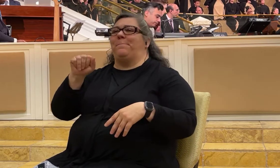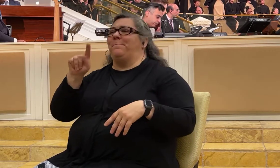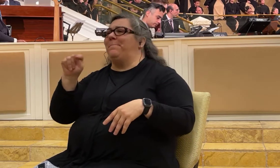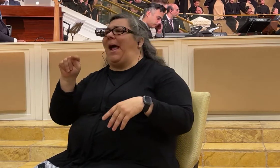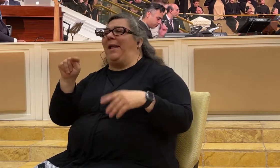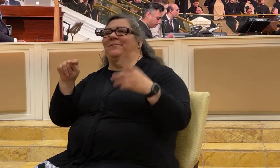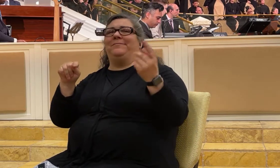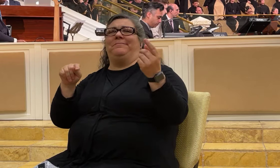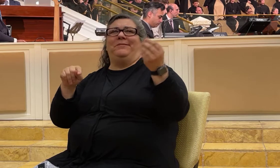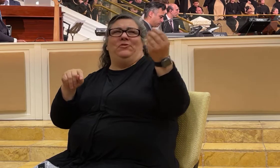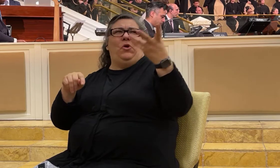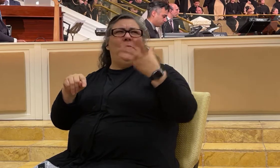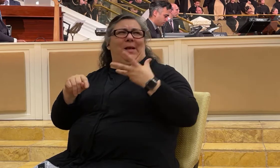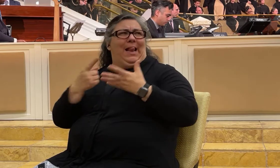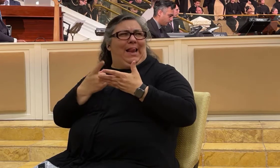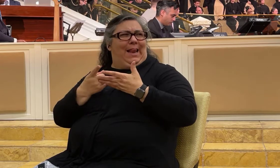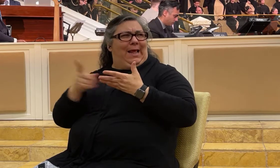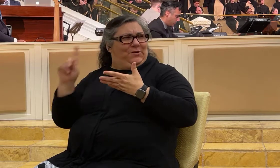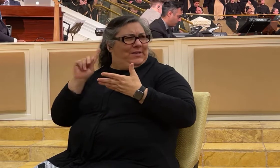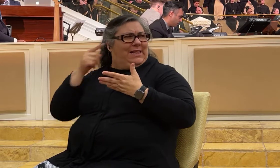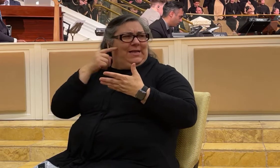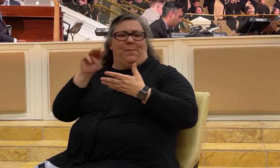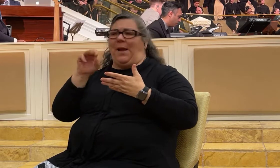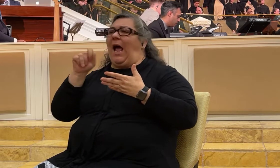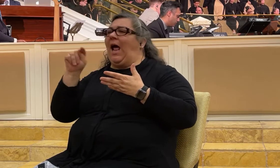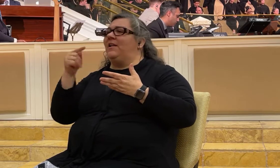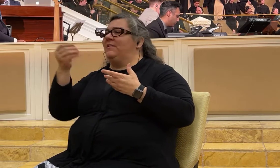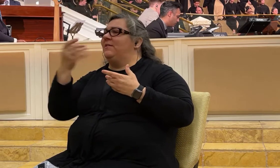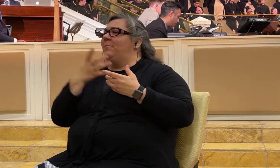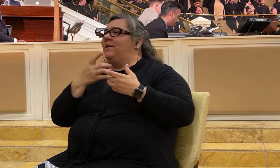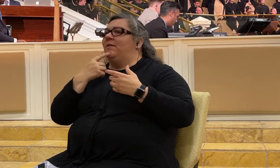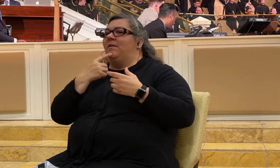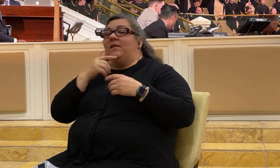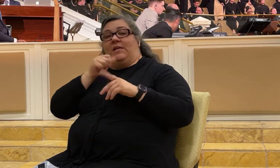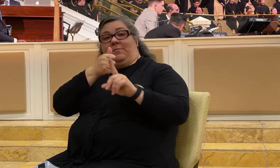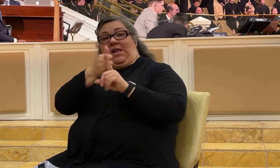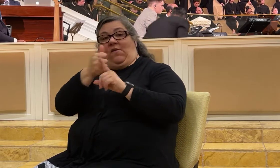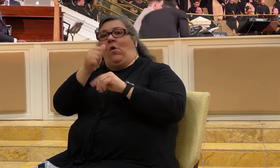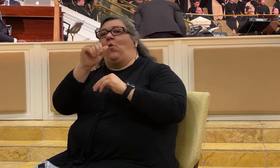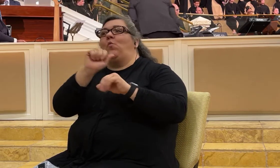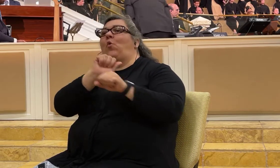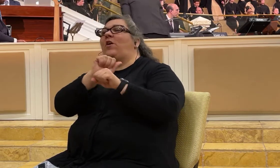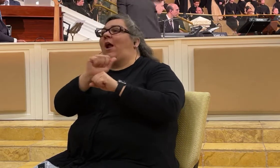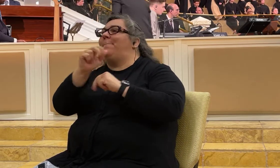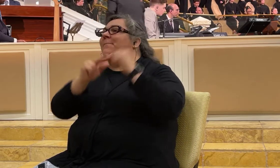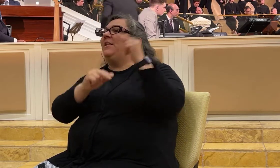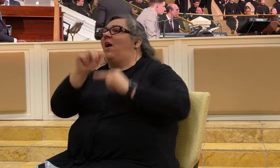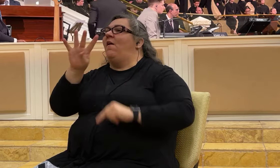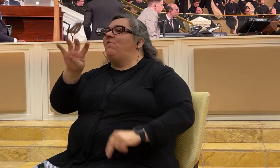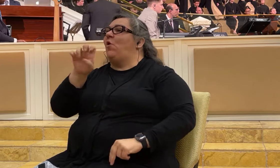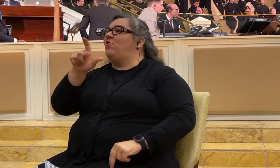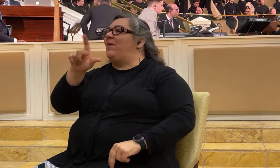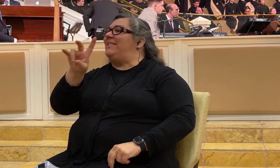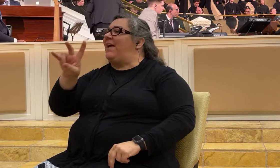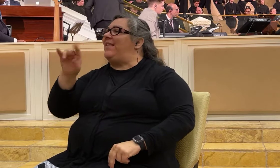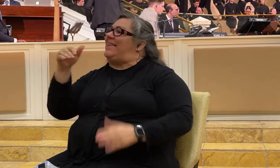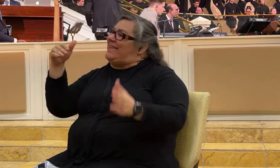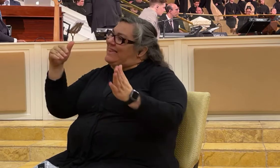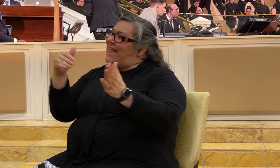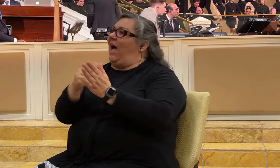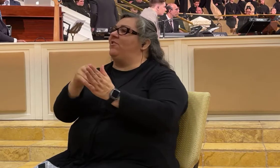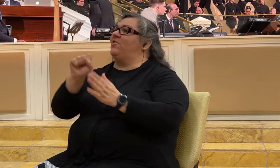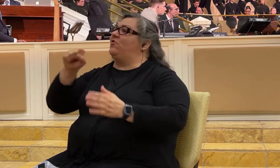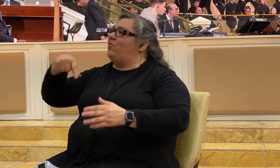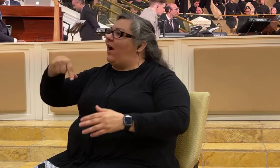other last week that he's working on building his 427,000 square feet warehousing